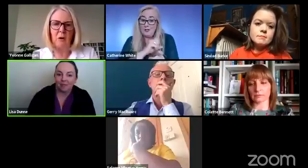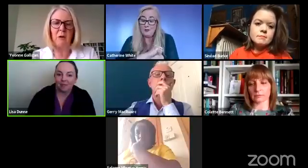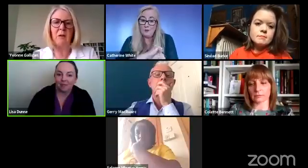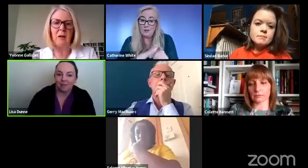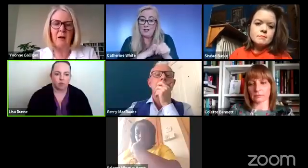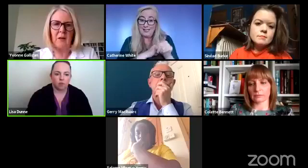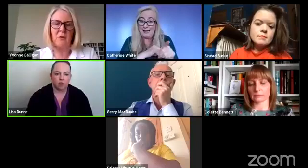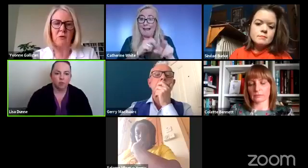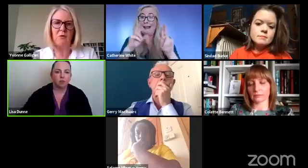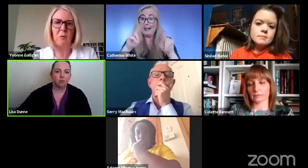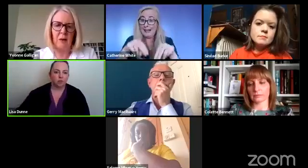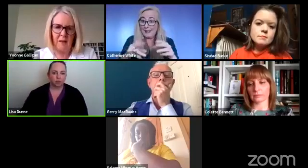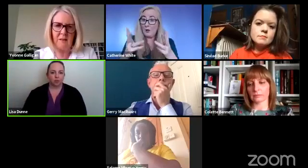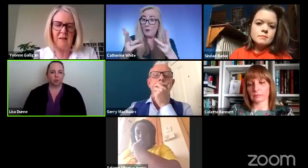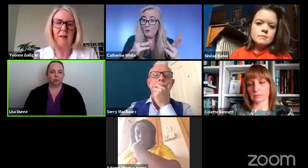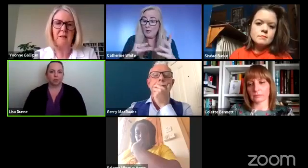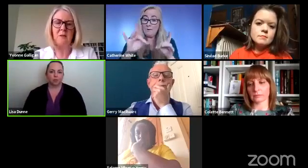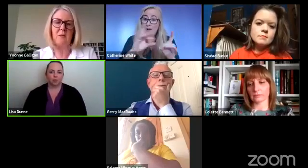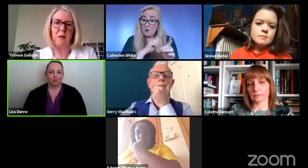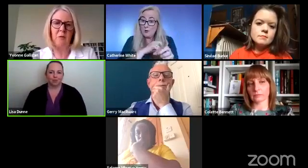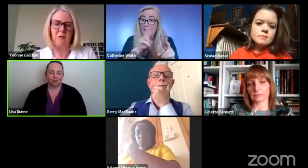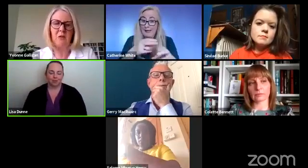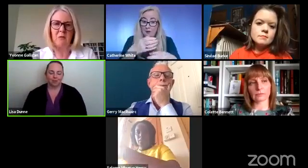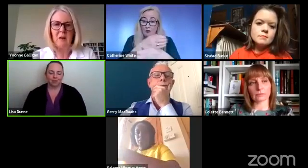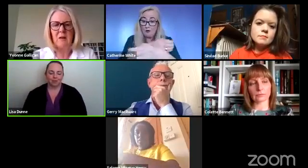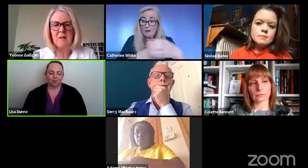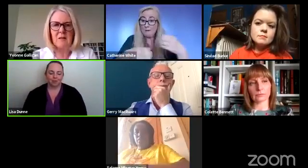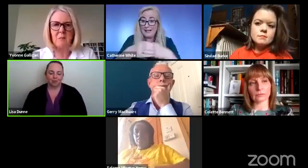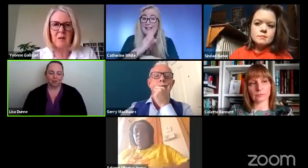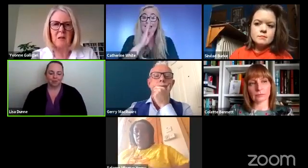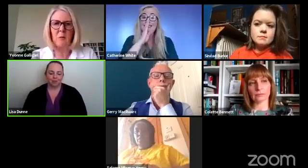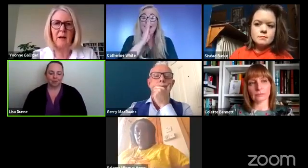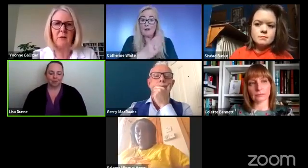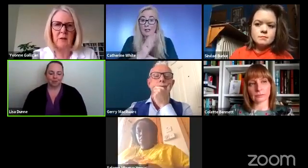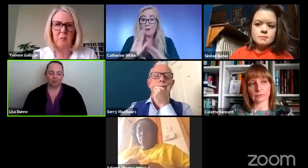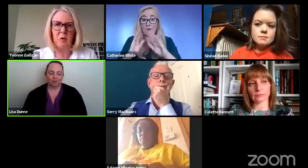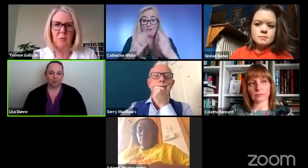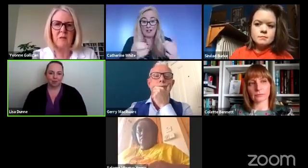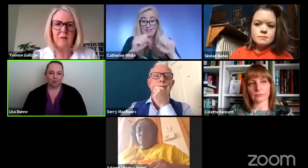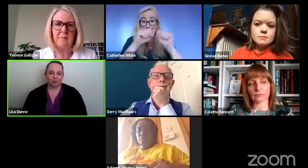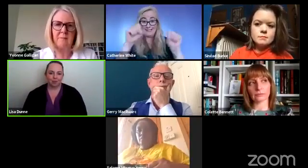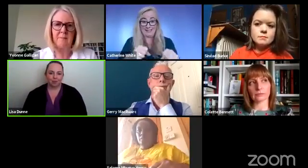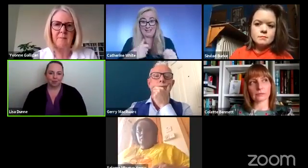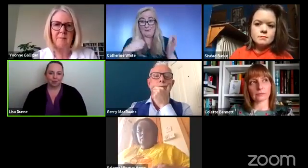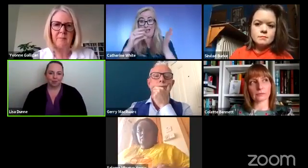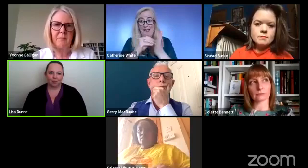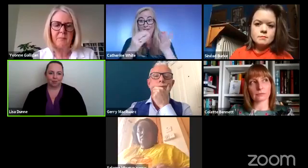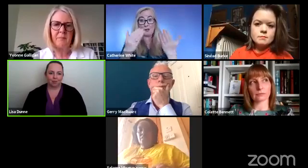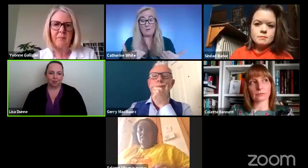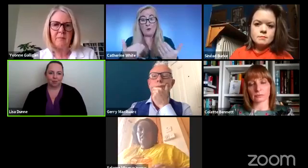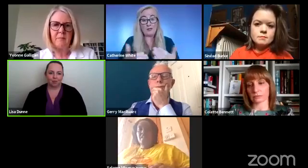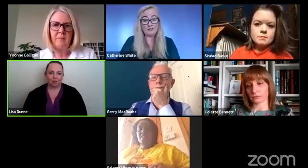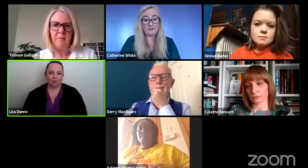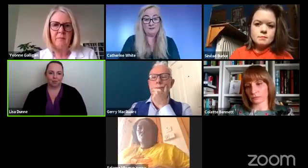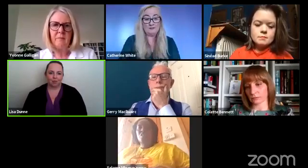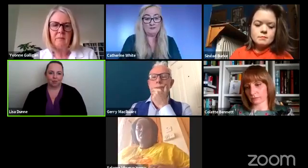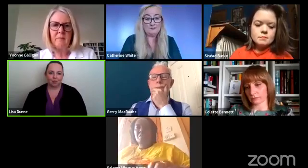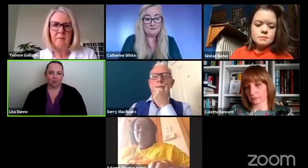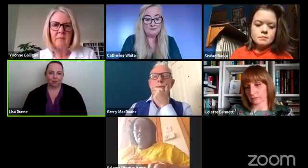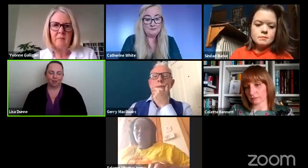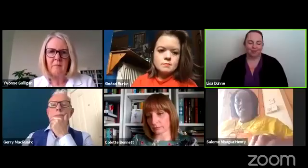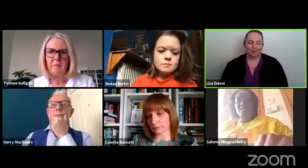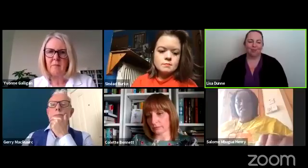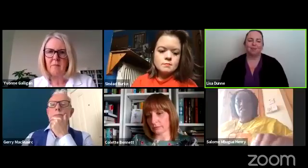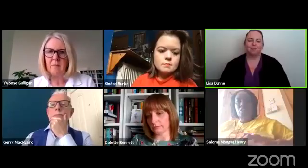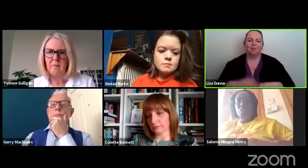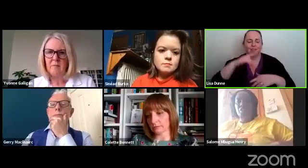be workable and that could replace the direct provision system that we have at the moment? Yeah, I think so many people